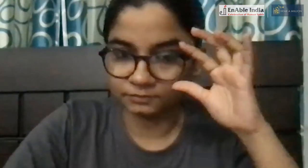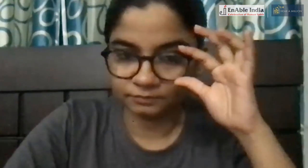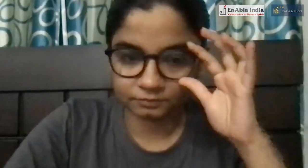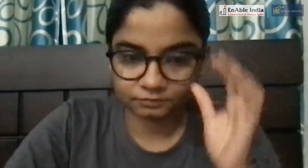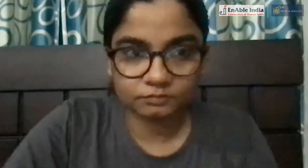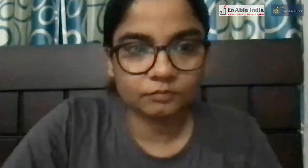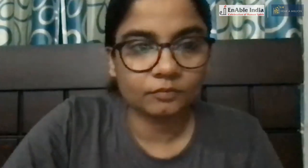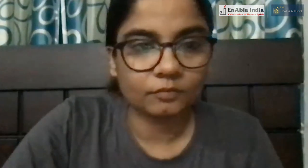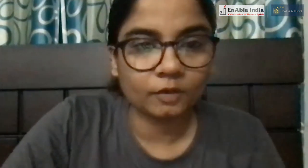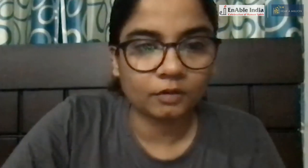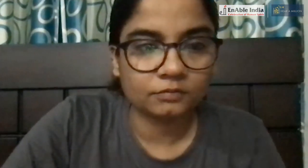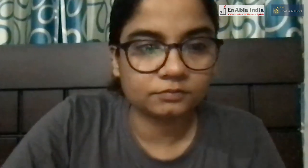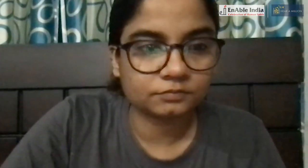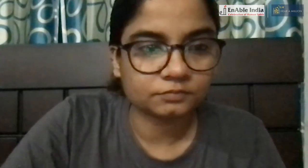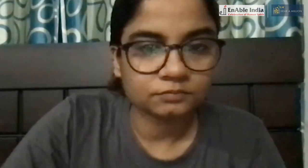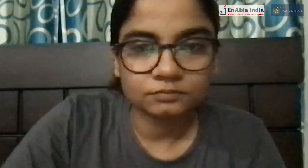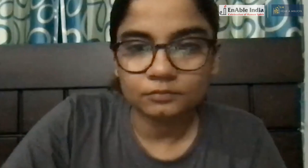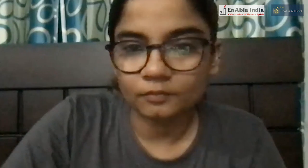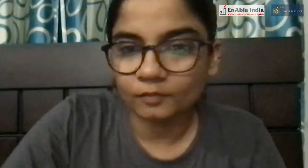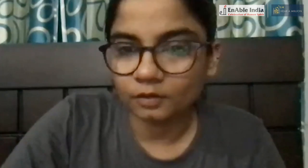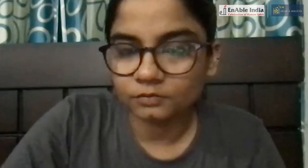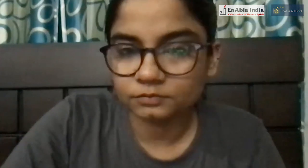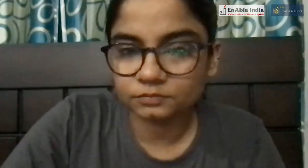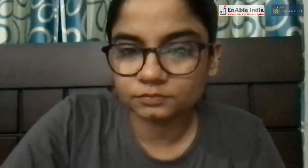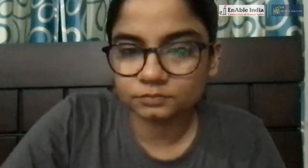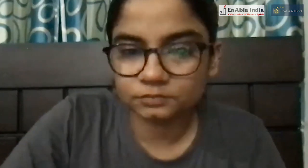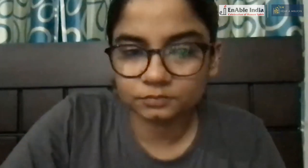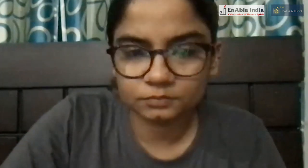I hope everyone has completed their task.